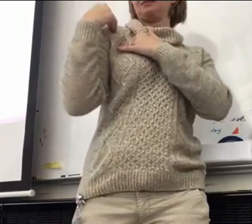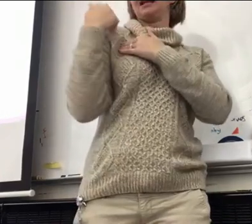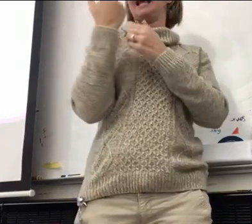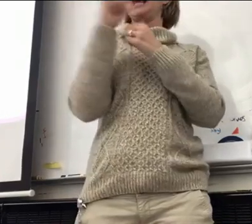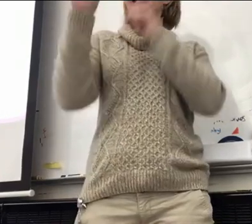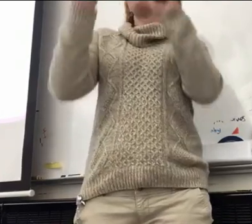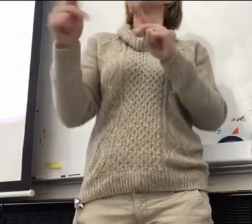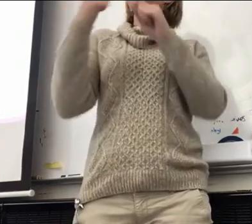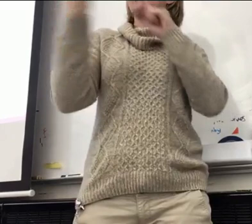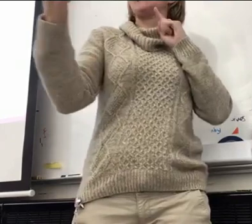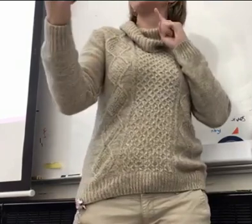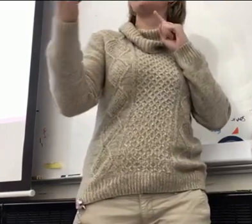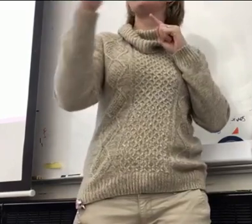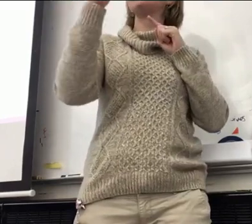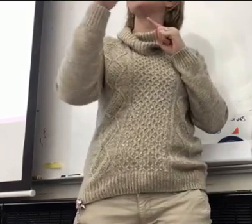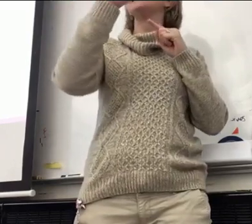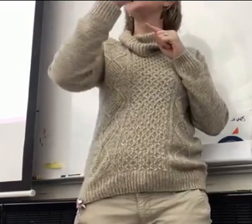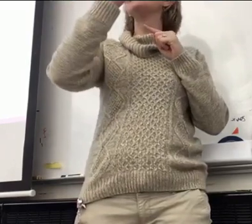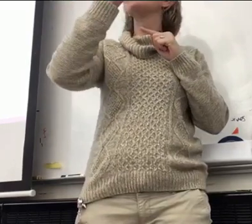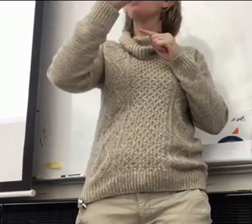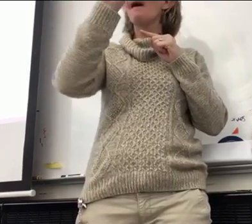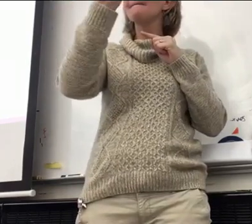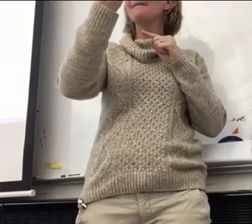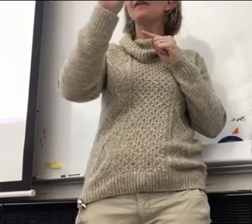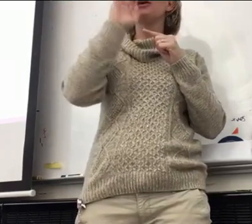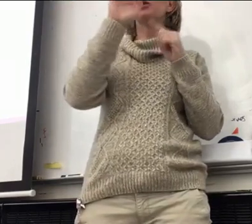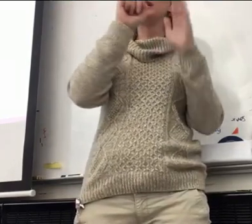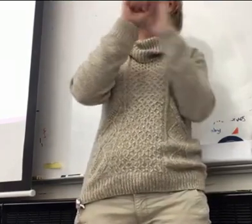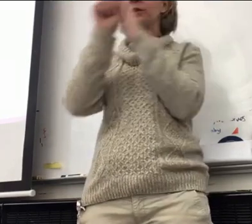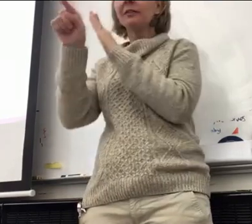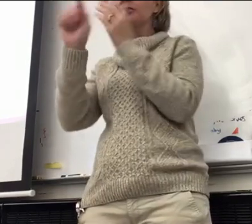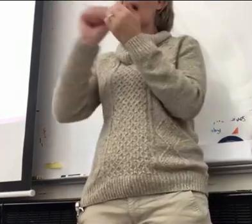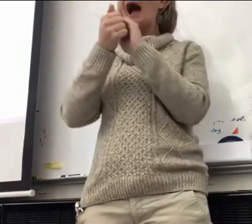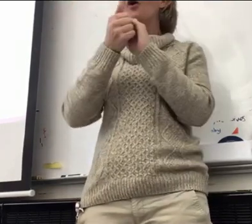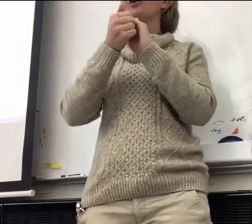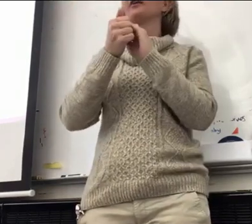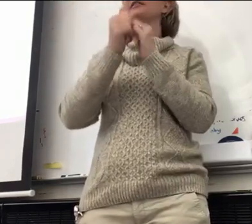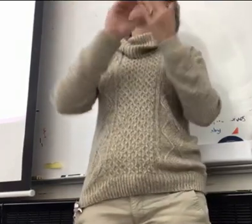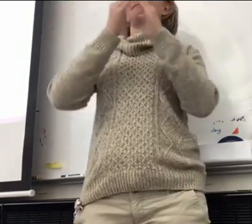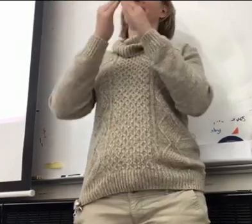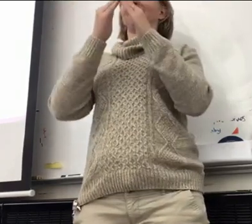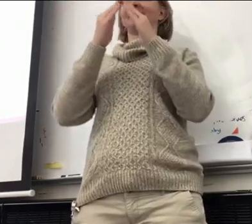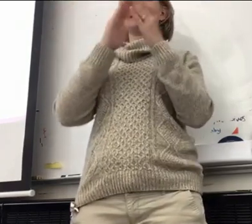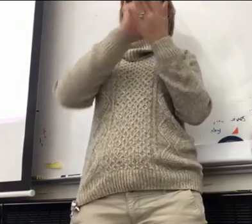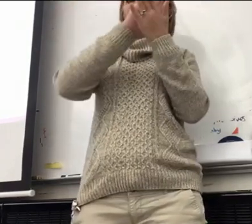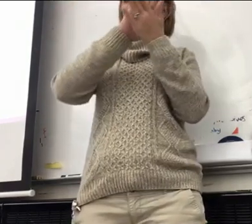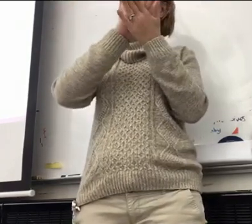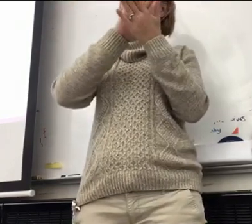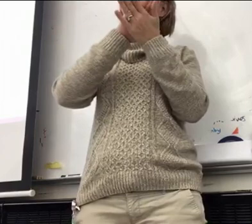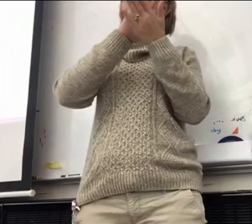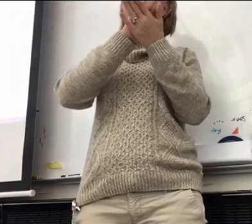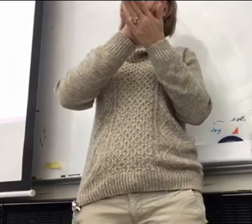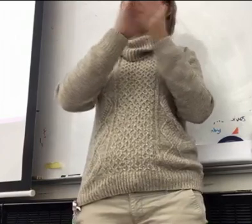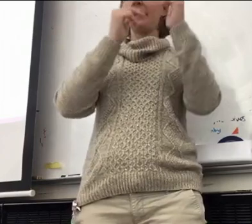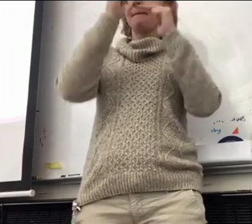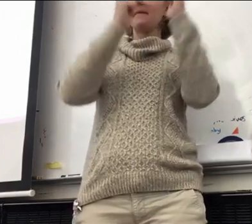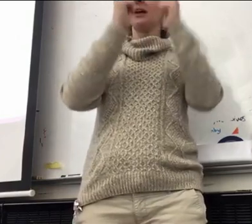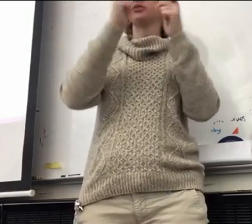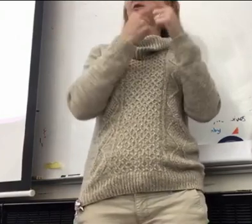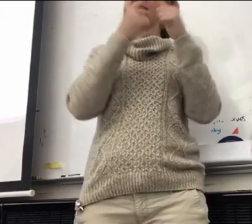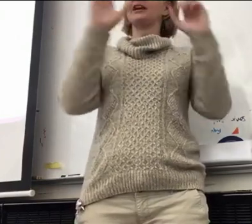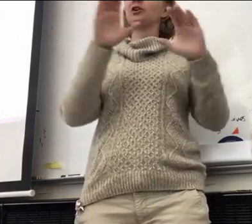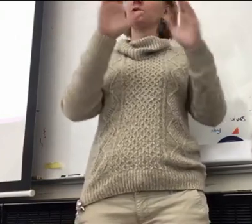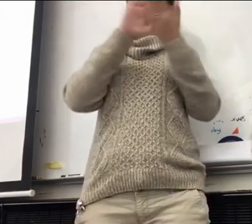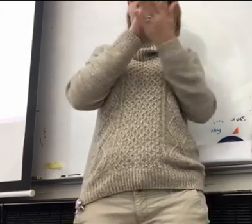who was anti-Islam in America. Their solution to that was they built up a community that was a training school to commit school shootings.